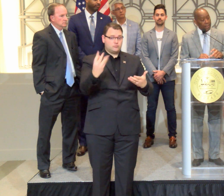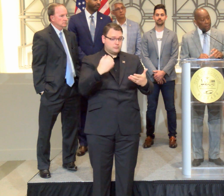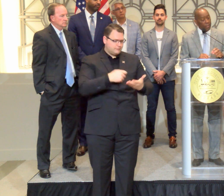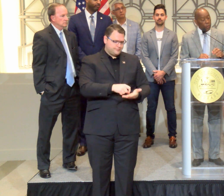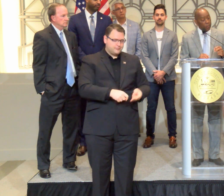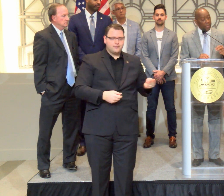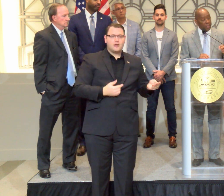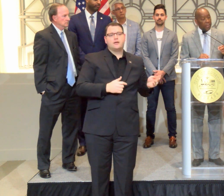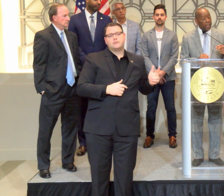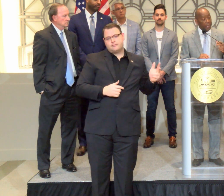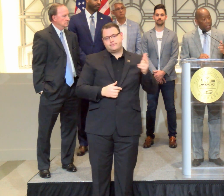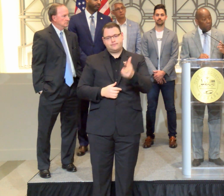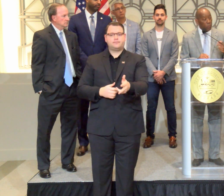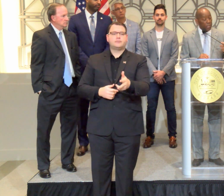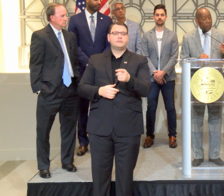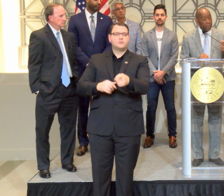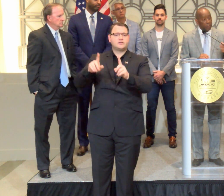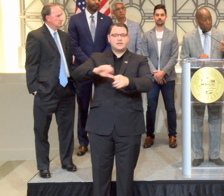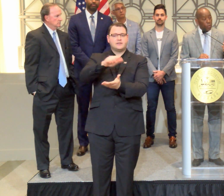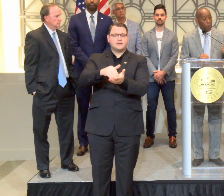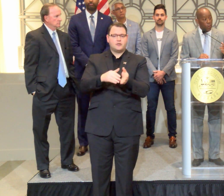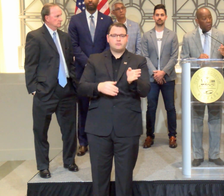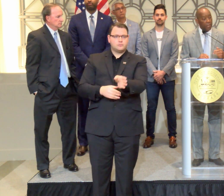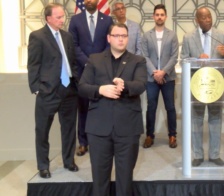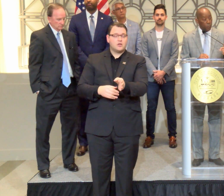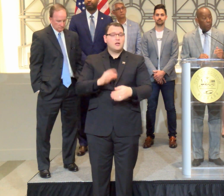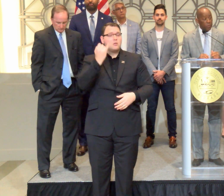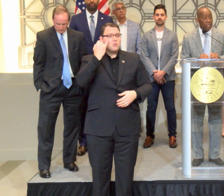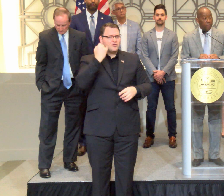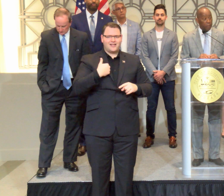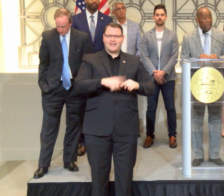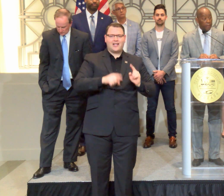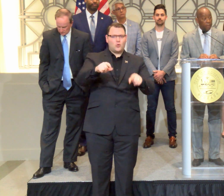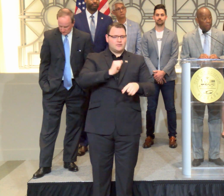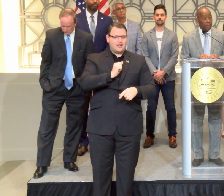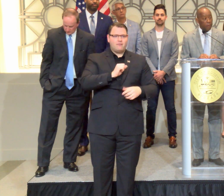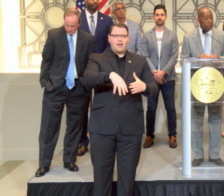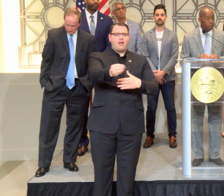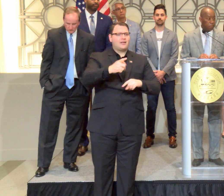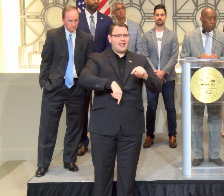online, then you will be given a number. We'll give you a number to call, and then we'll proceed from there.